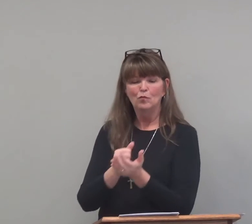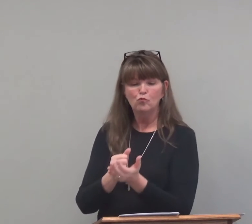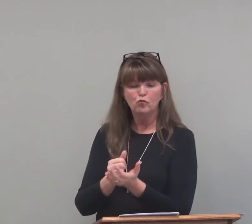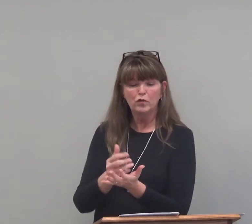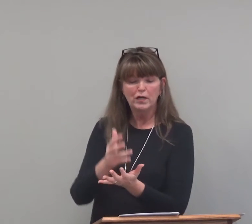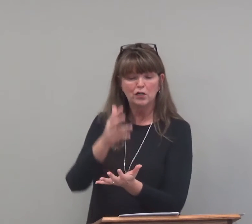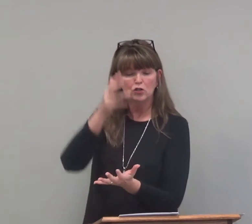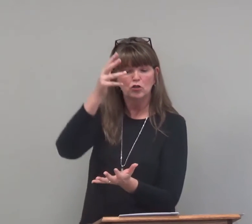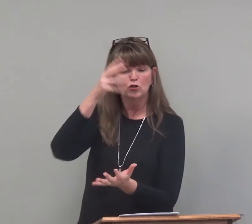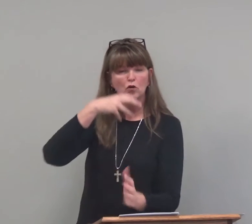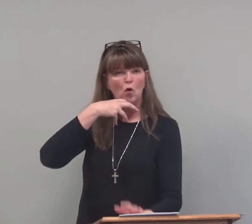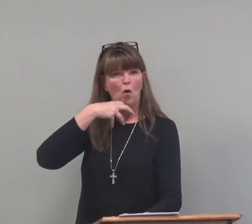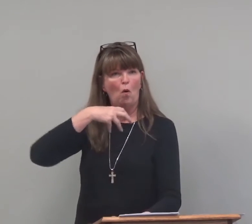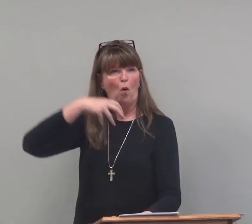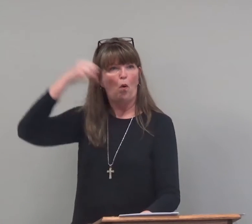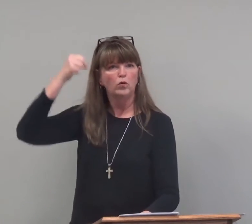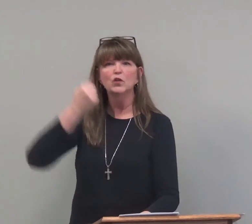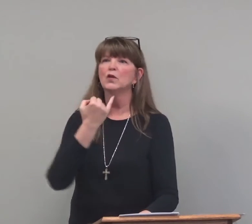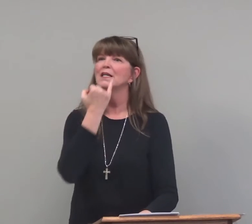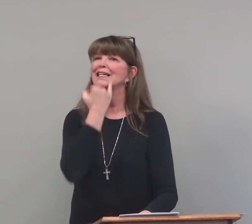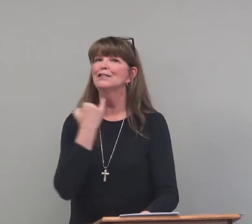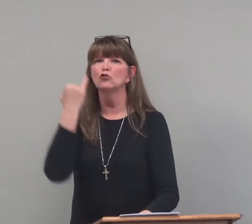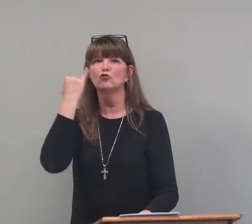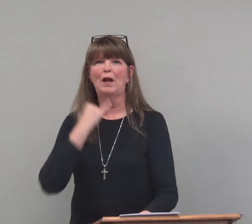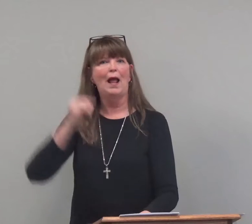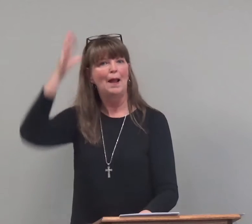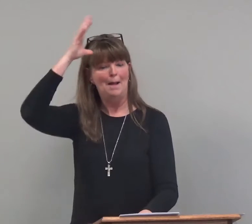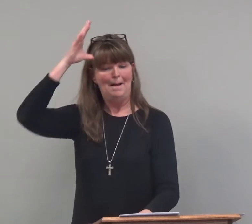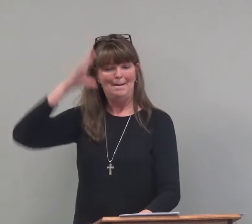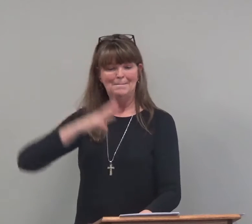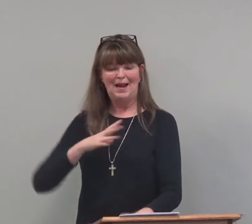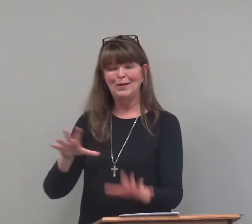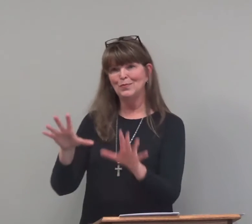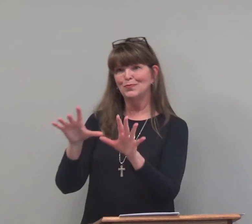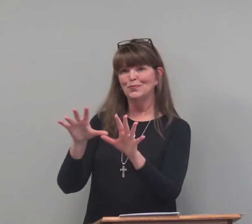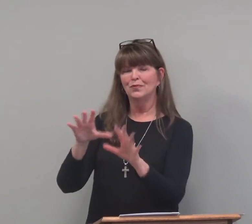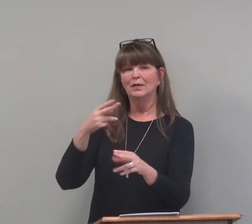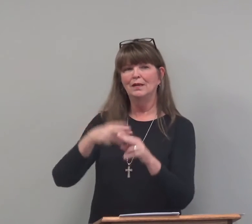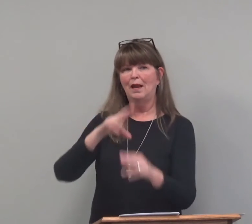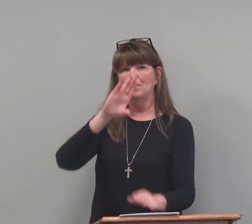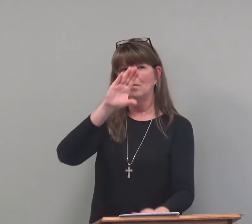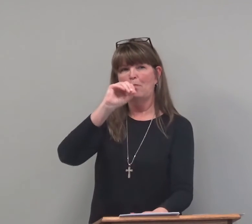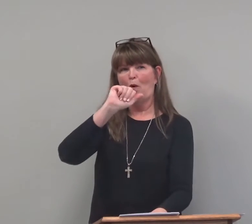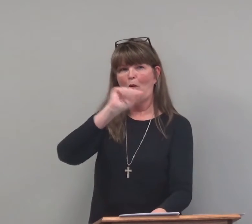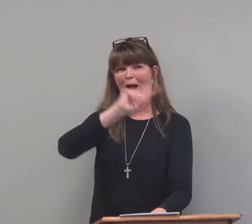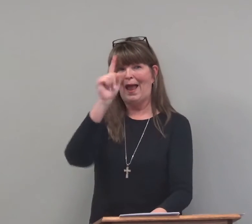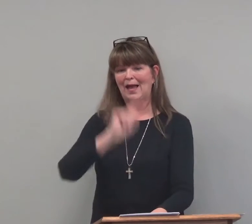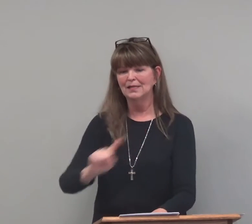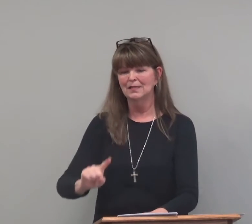flirt with a rich guy, an older rich Israelite. That was